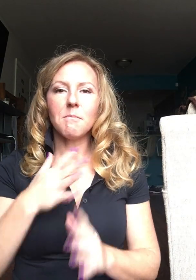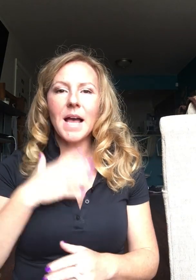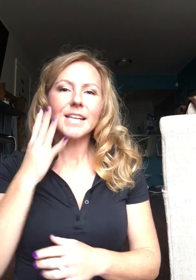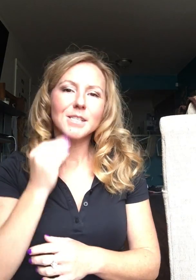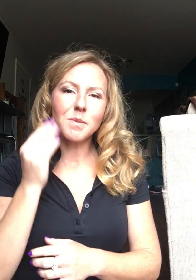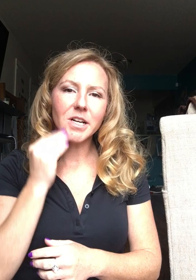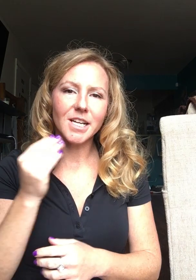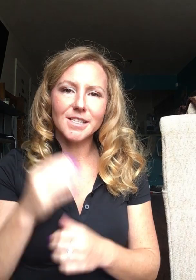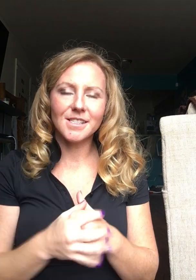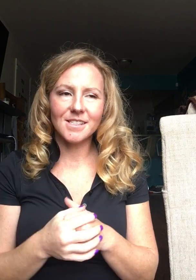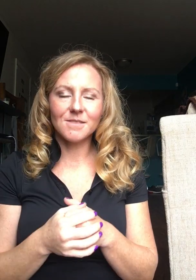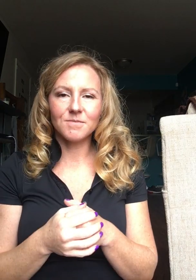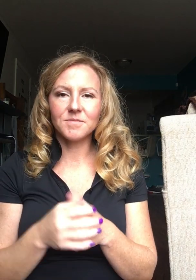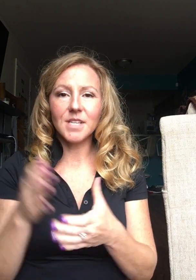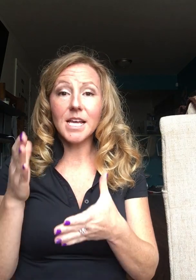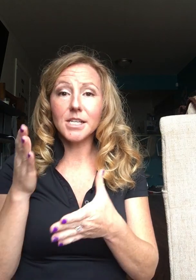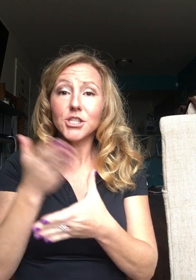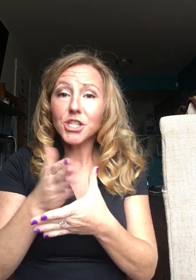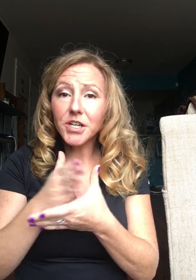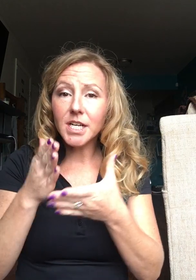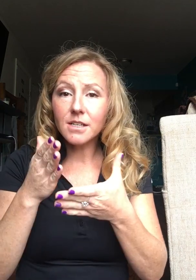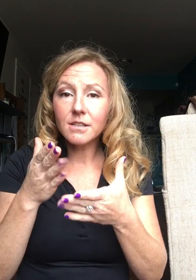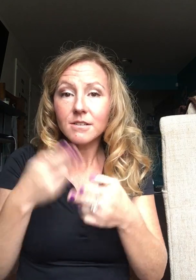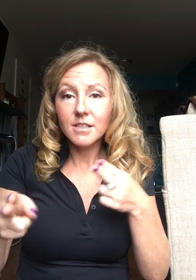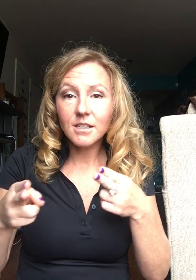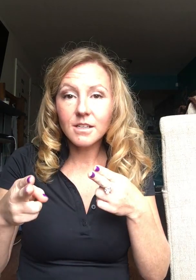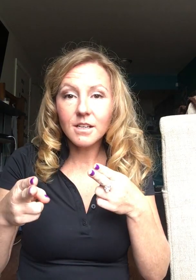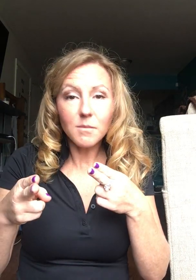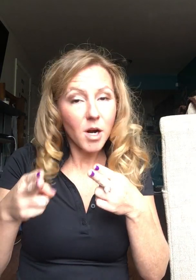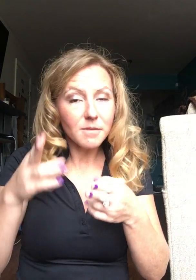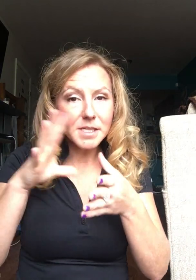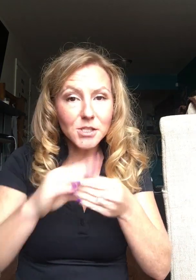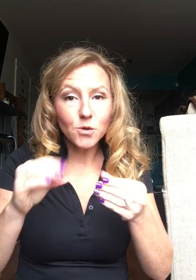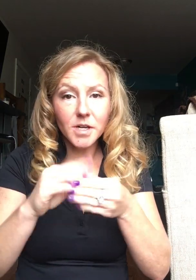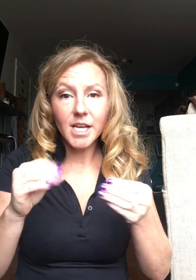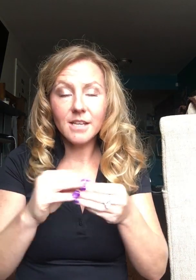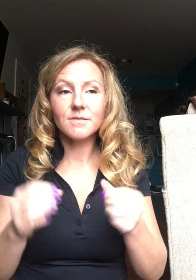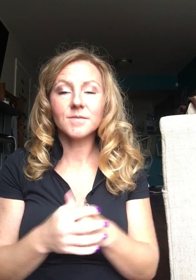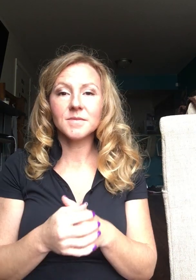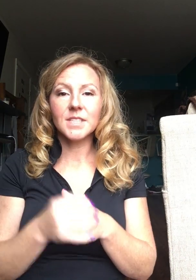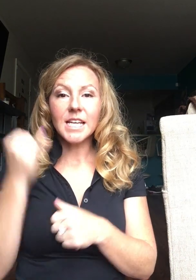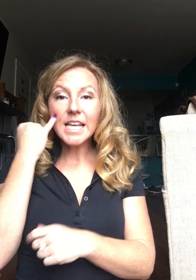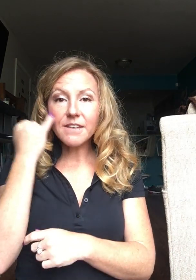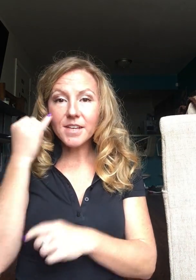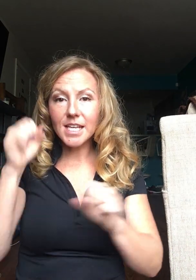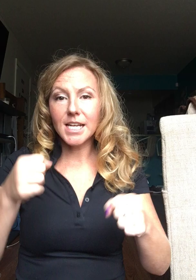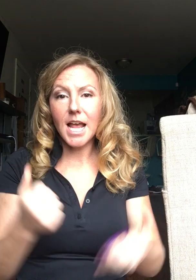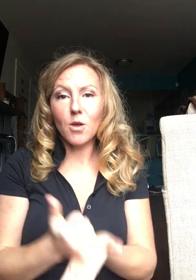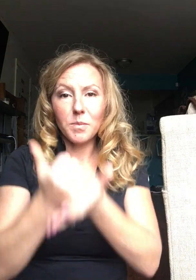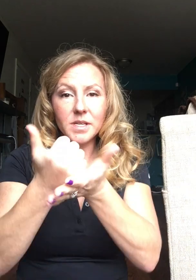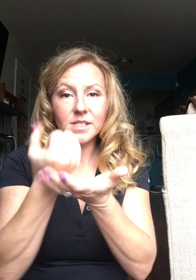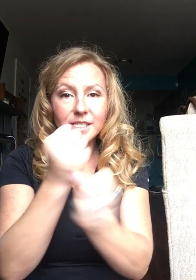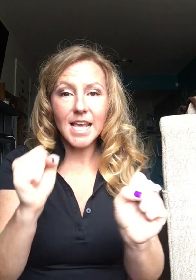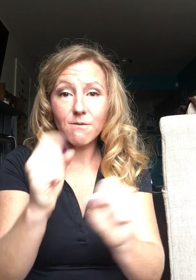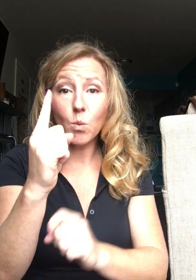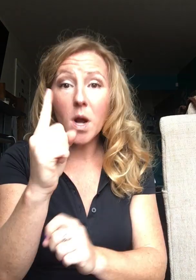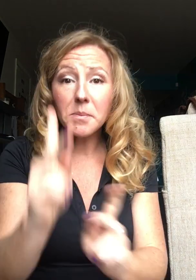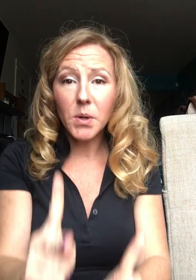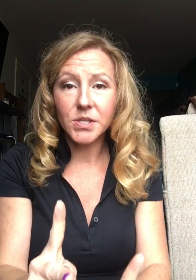My experience and sharing part of my story, if it can help save one